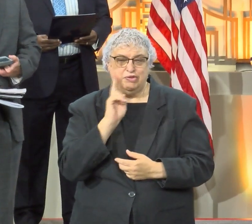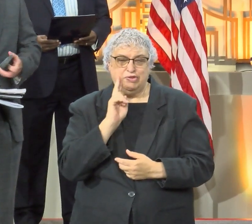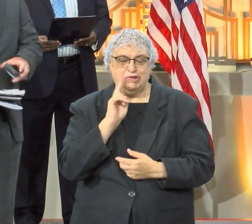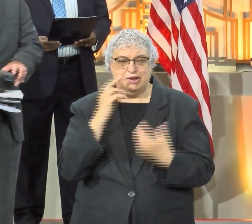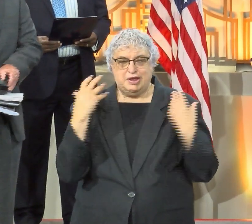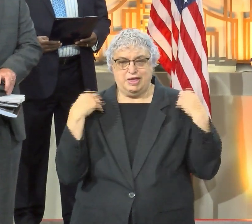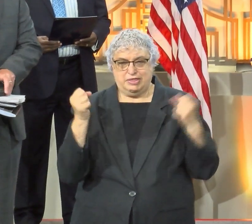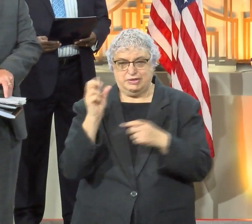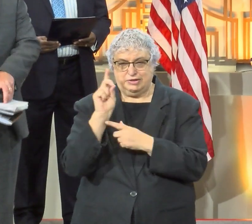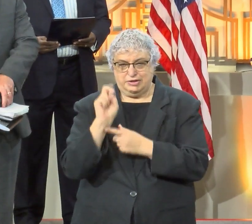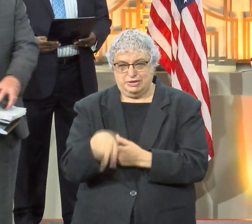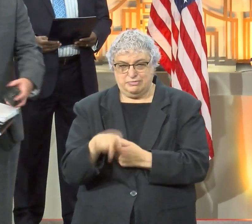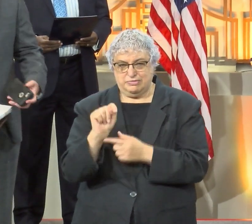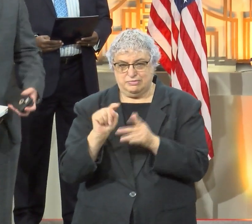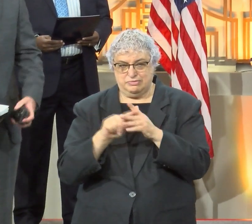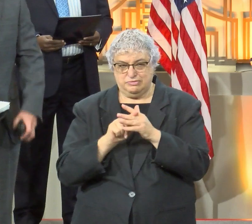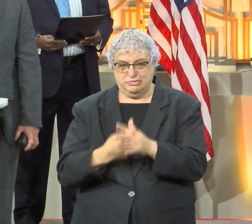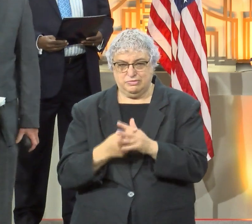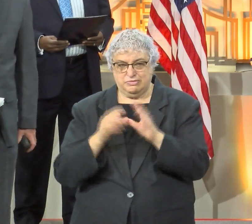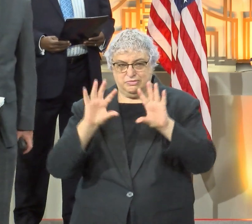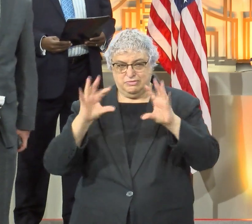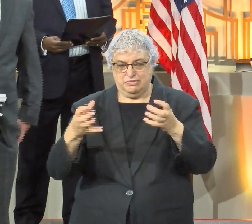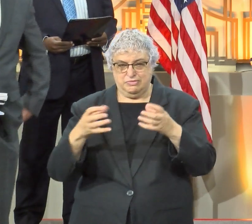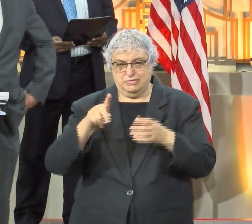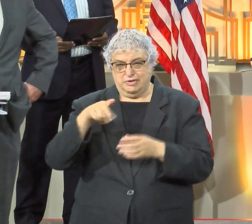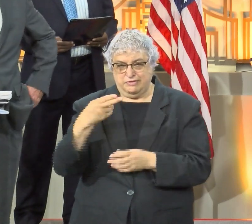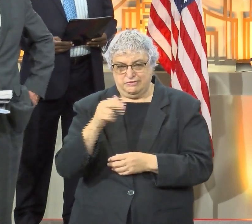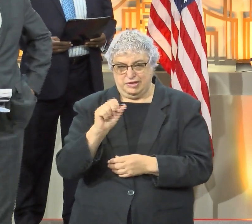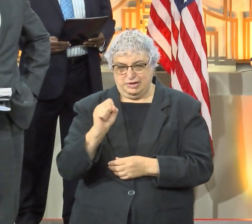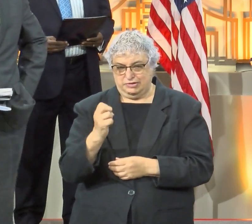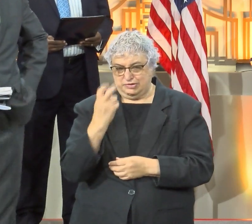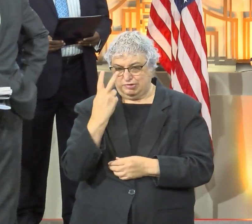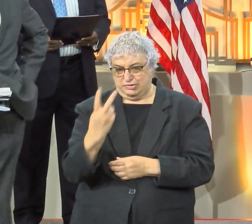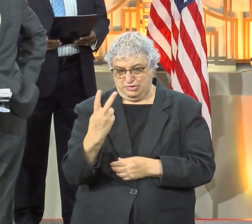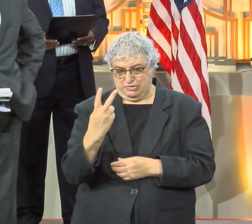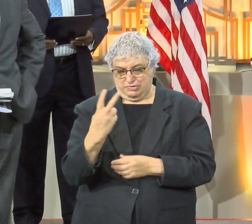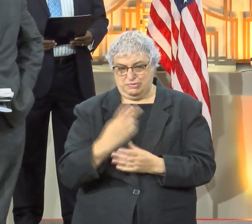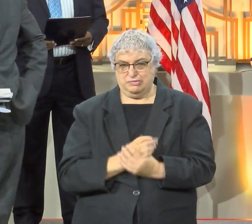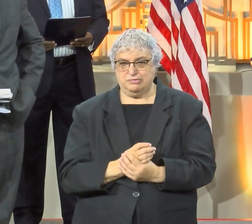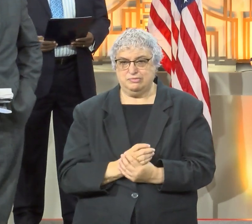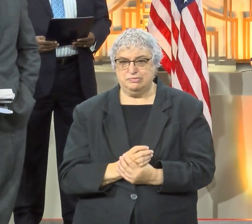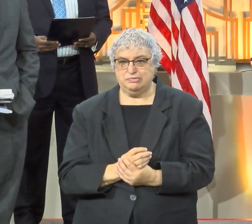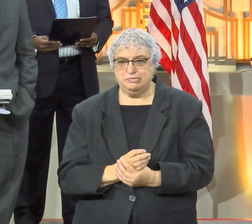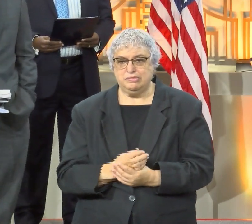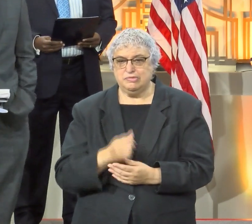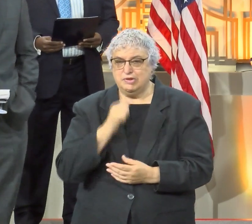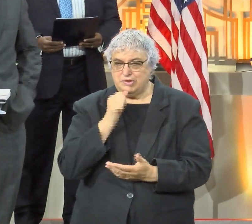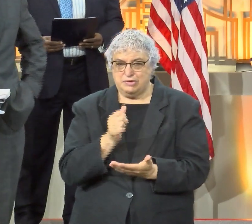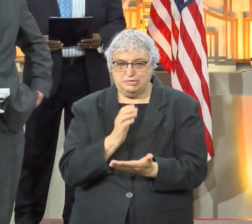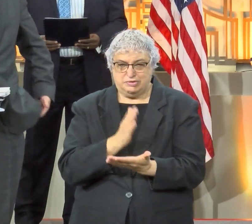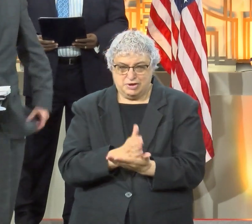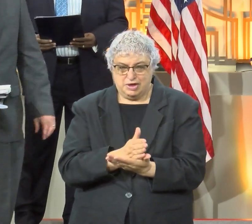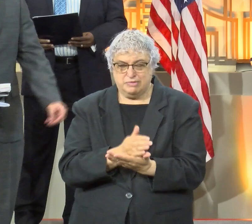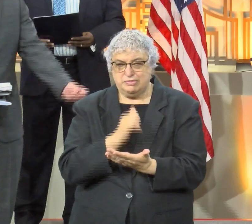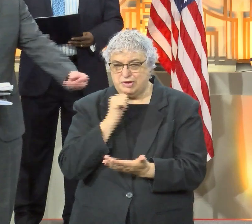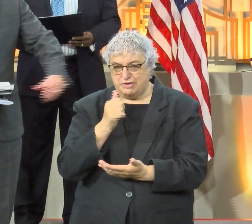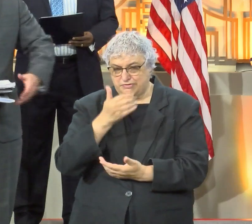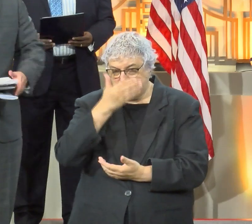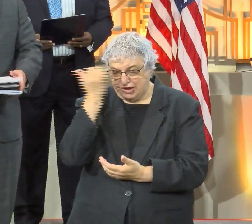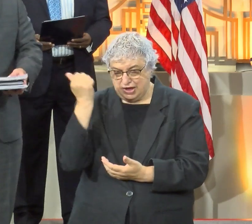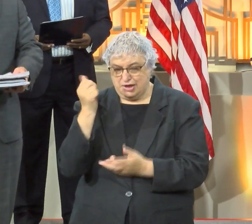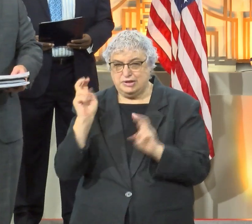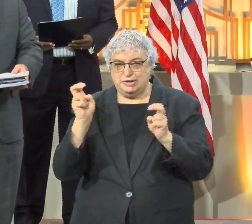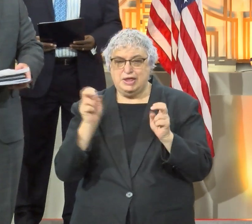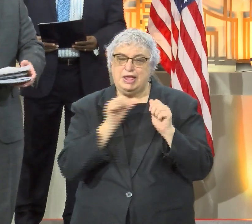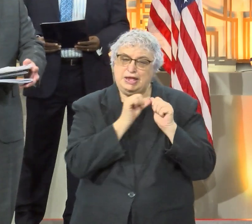Health Department today launches Phase 2 of its public health campaign, Don't Stop, Don't Forget.